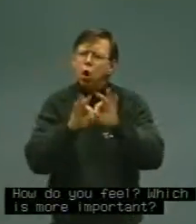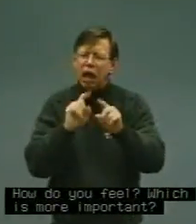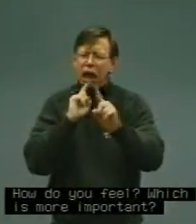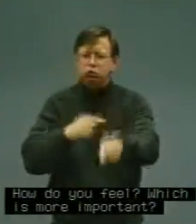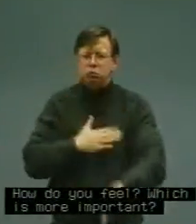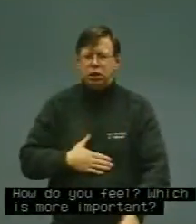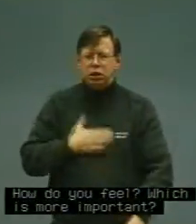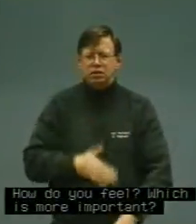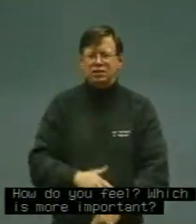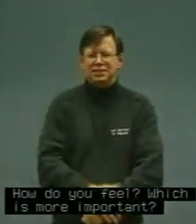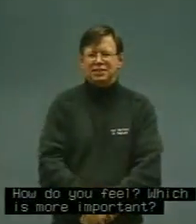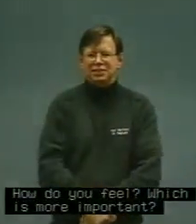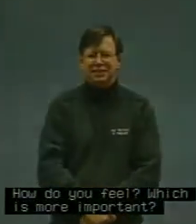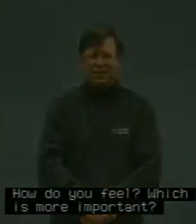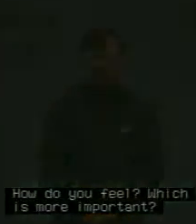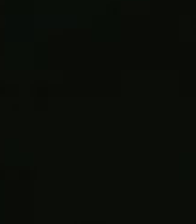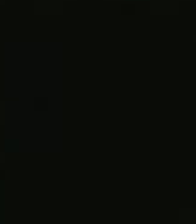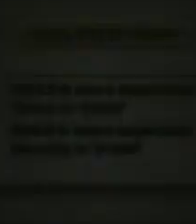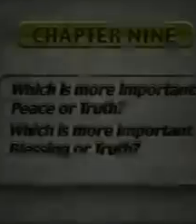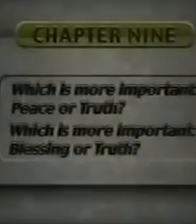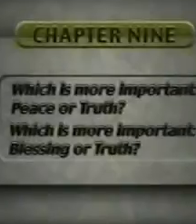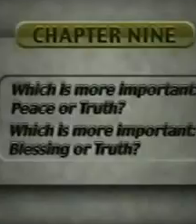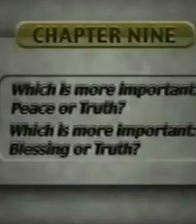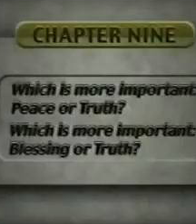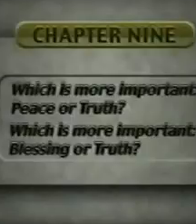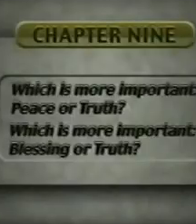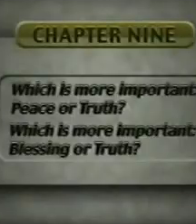you feel? Which is more important?